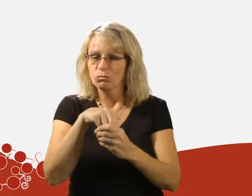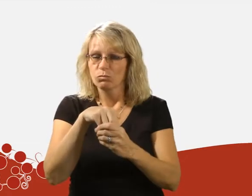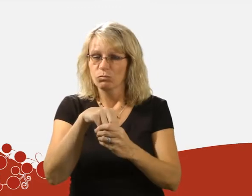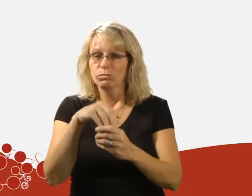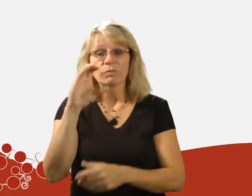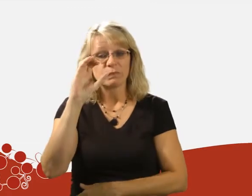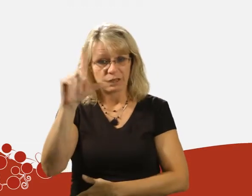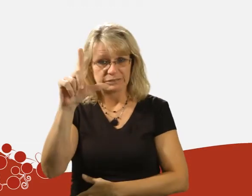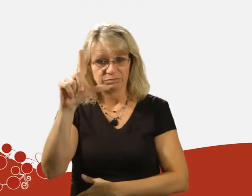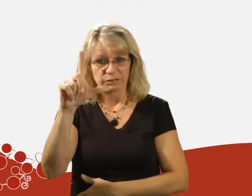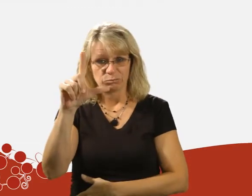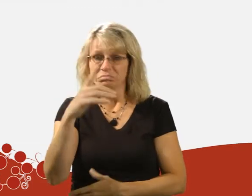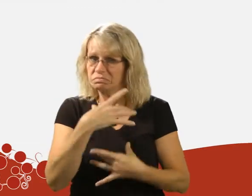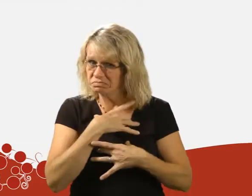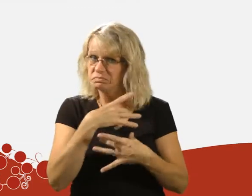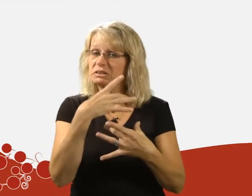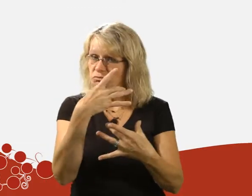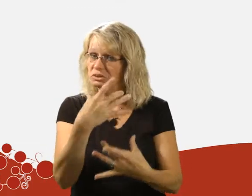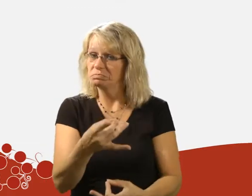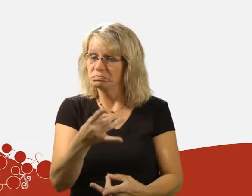Classifiers are a unique and important part of ASL.